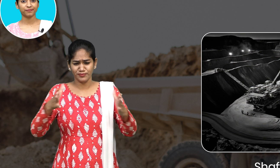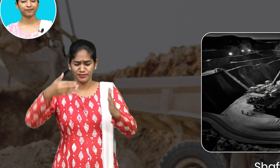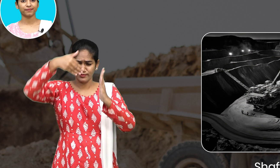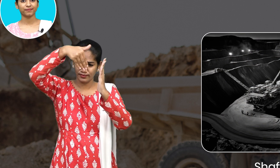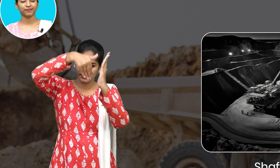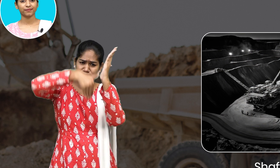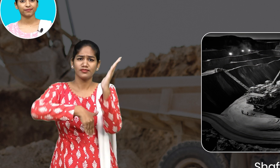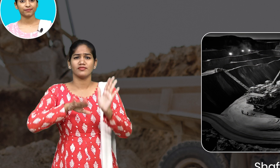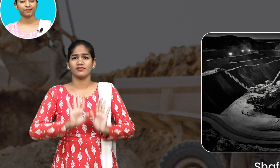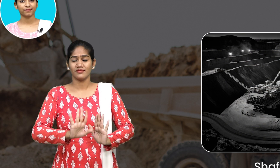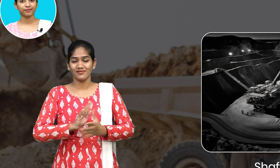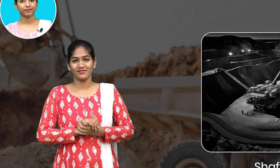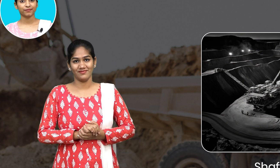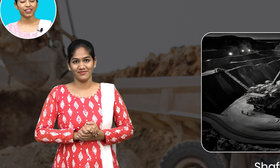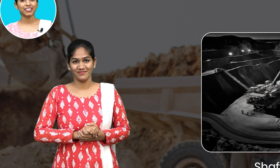depths.